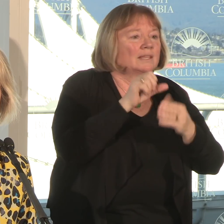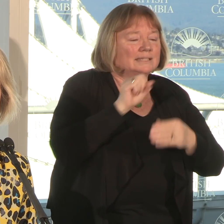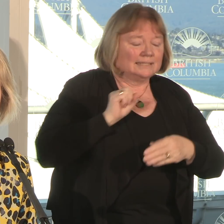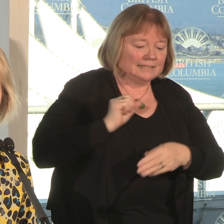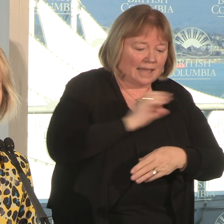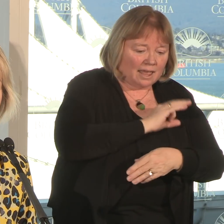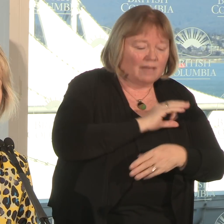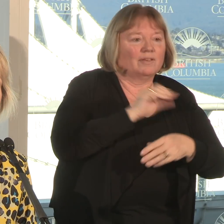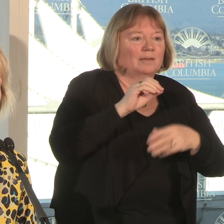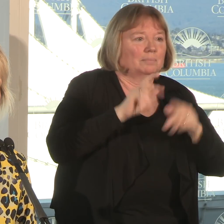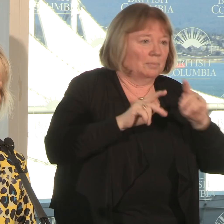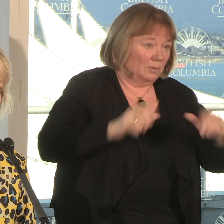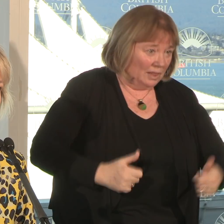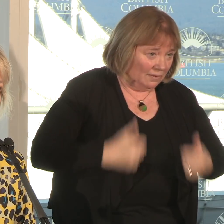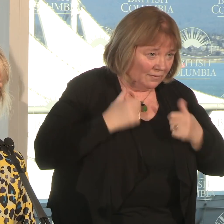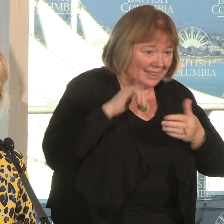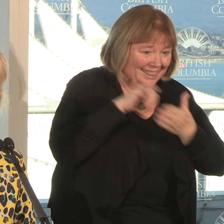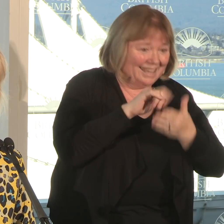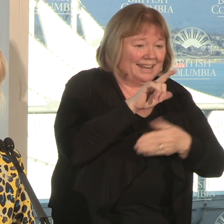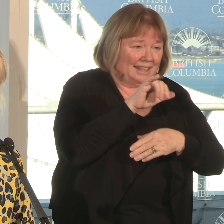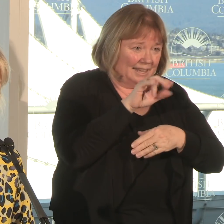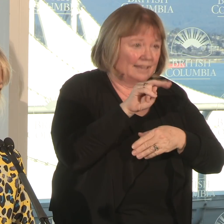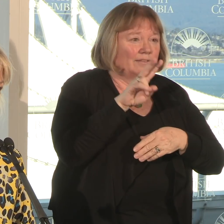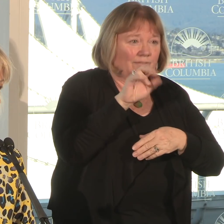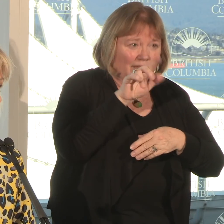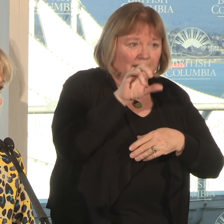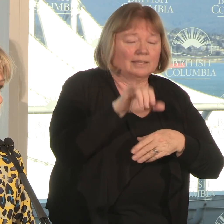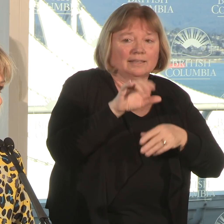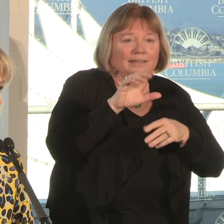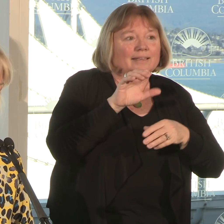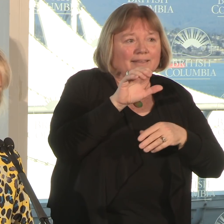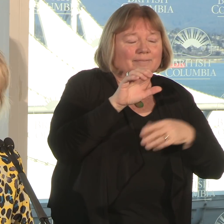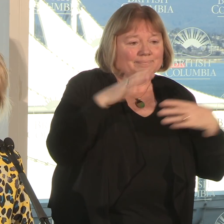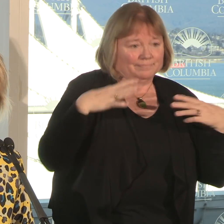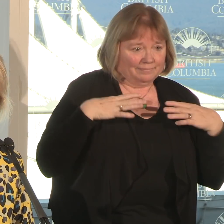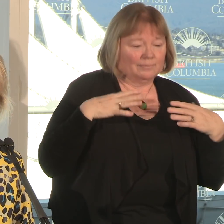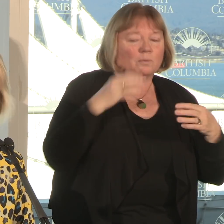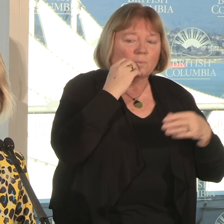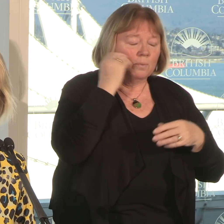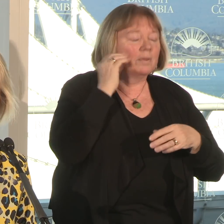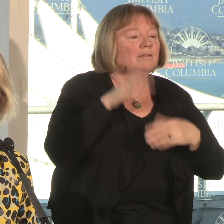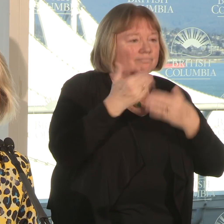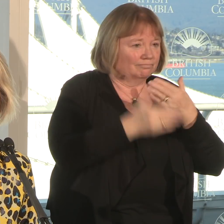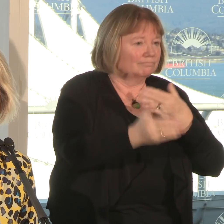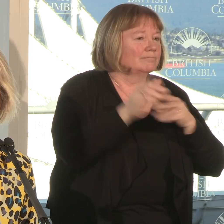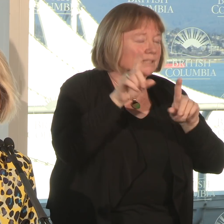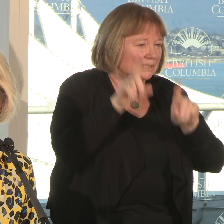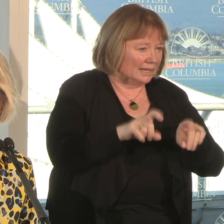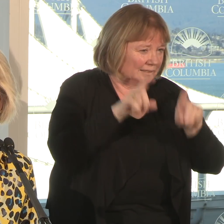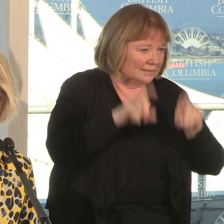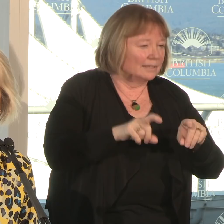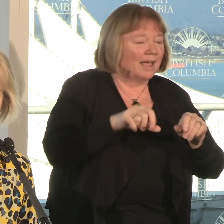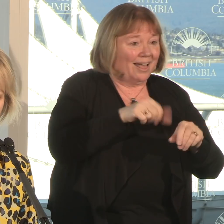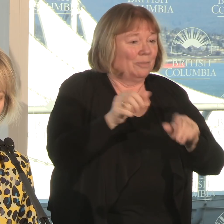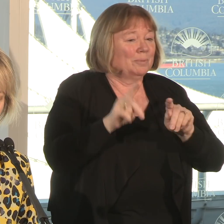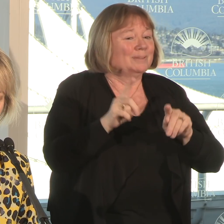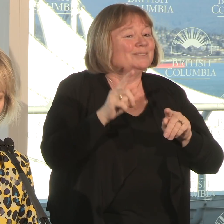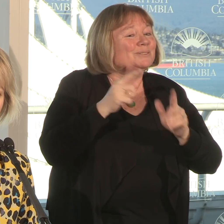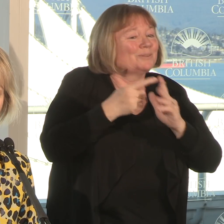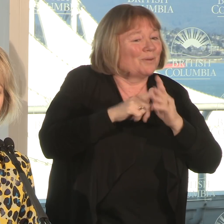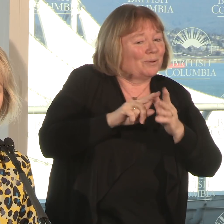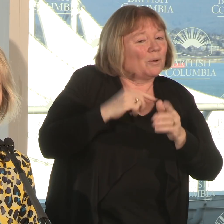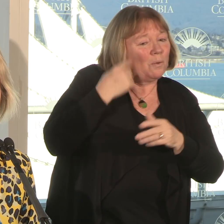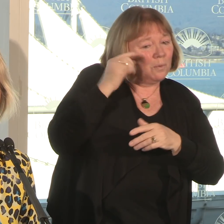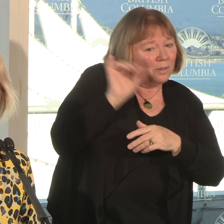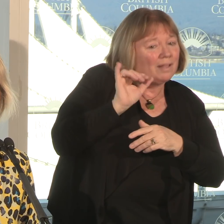residents associated with that facility, and we know that there's some ongoing testing of others who are starting to show symptoms as